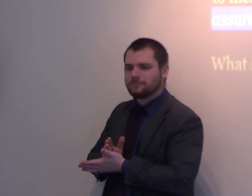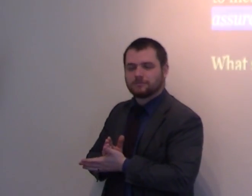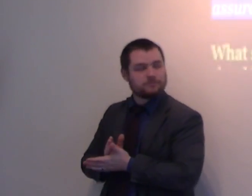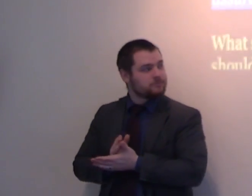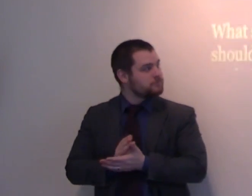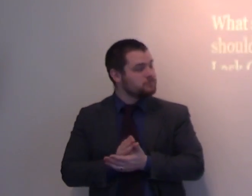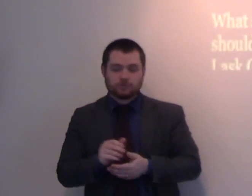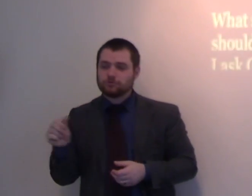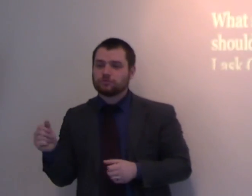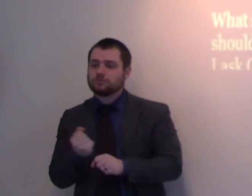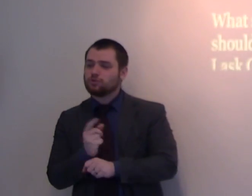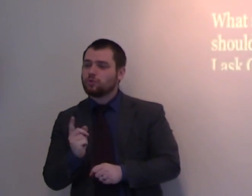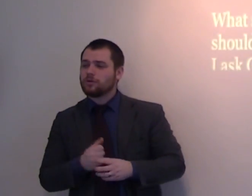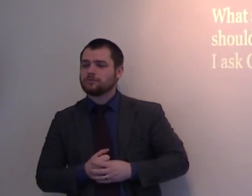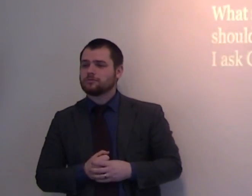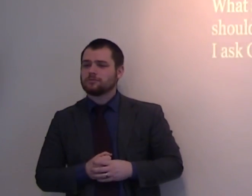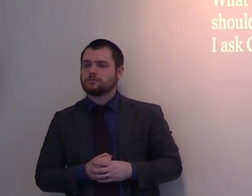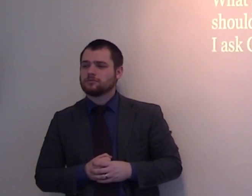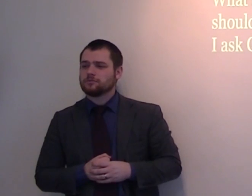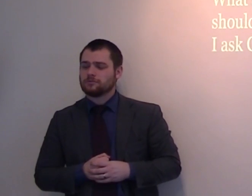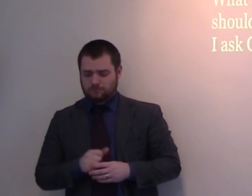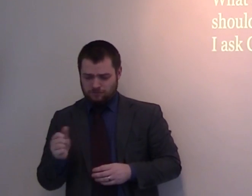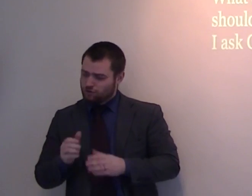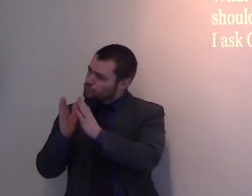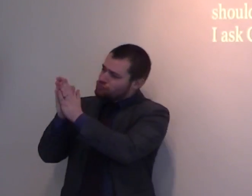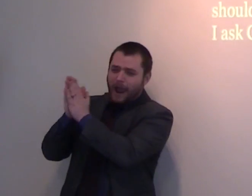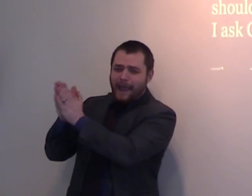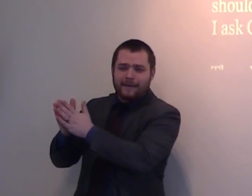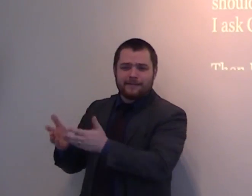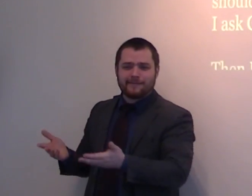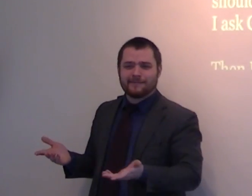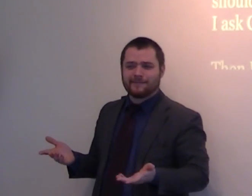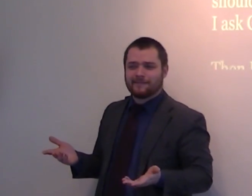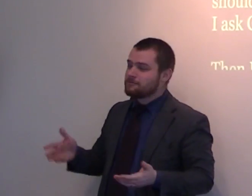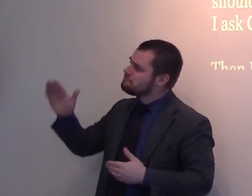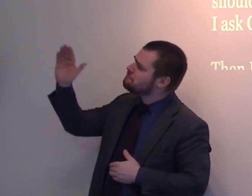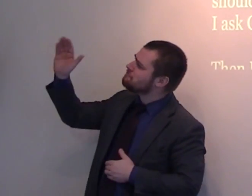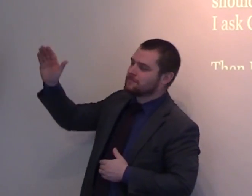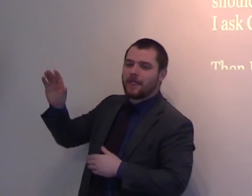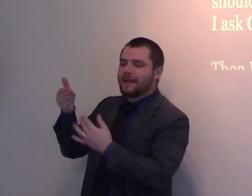What should I do? I should pray. I should intercede for people.